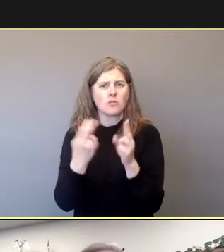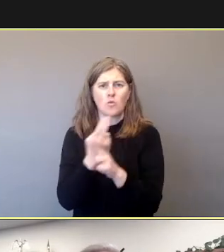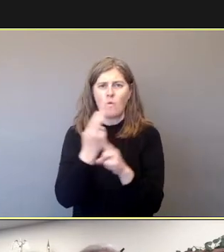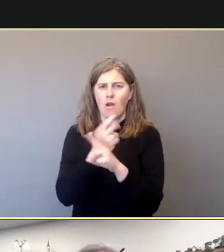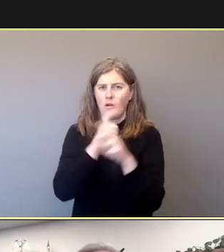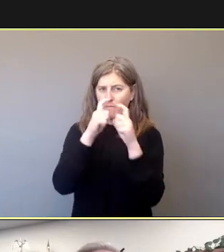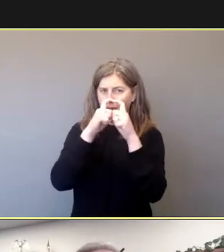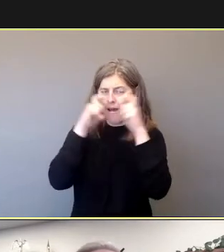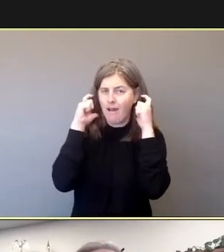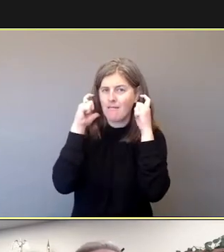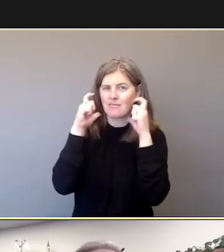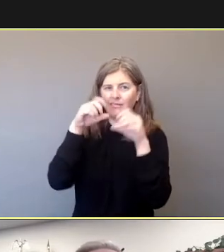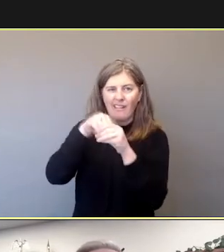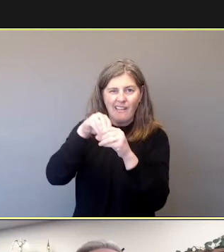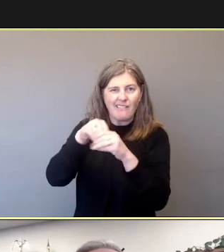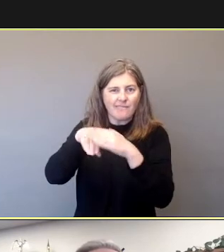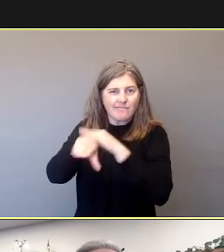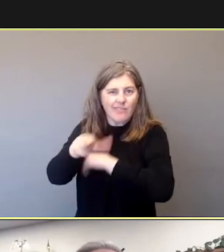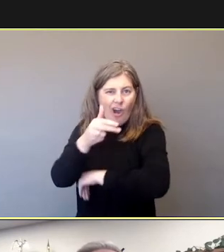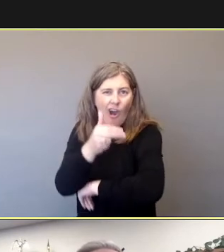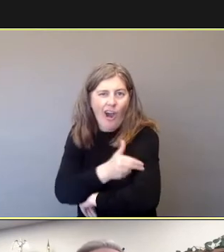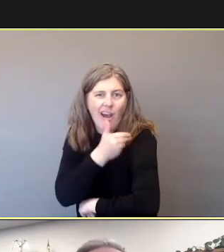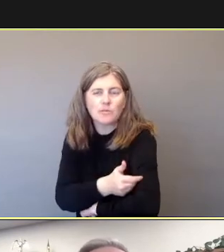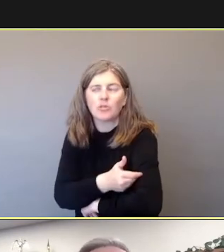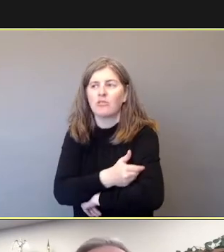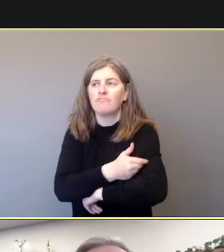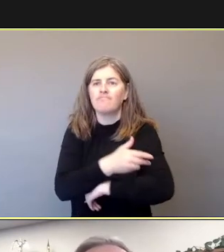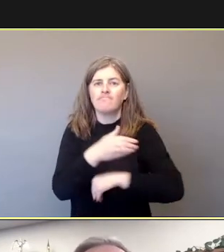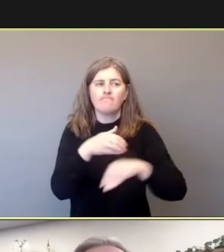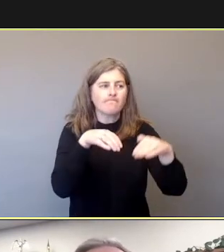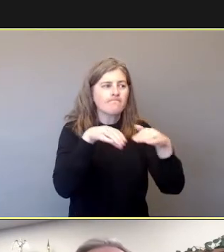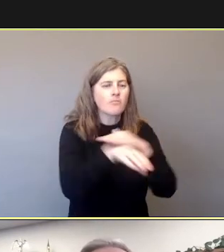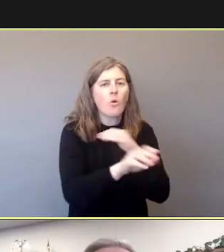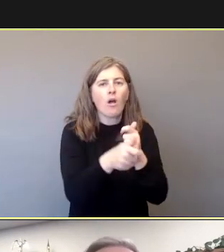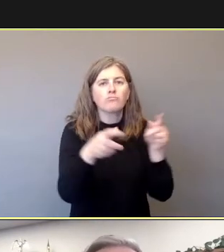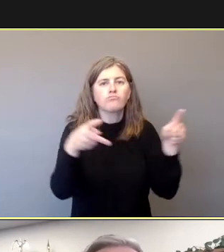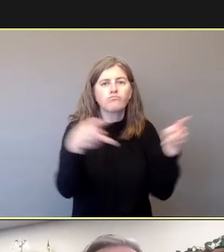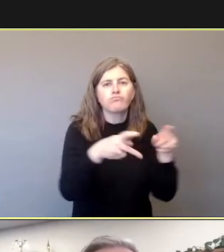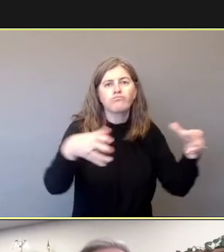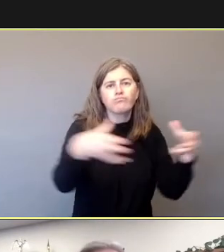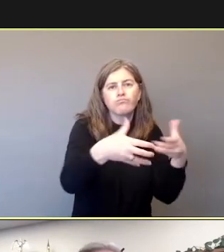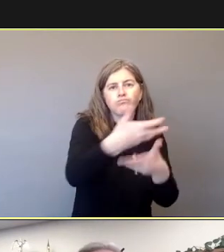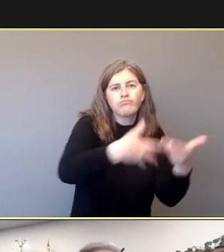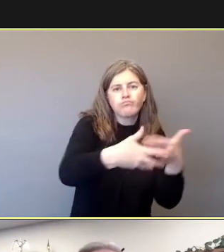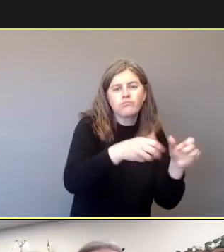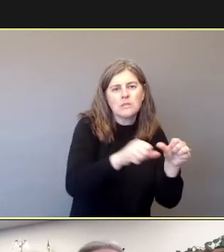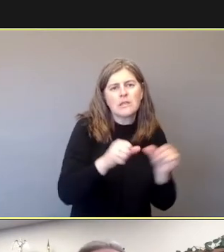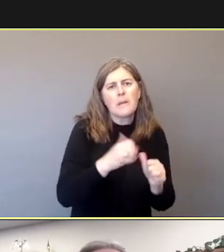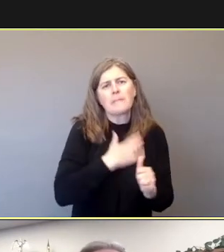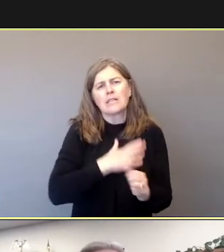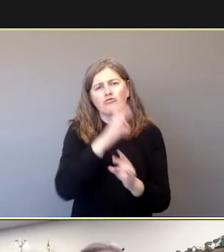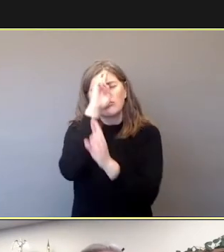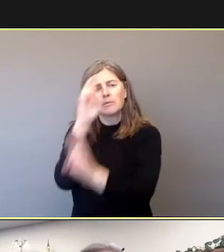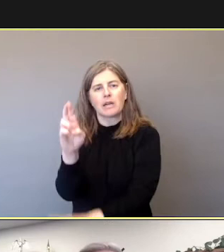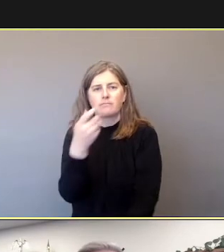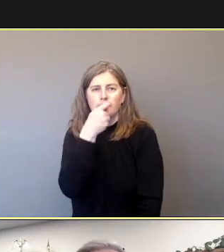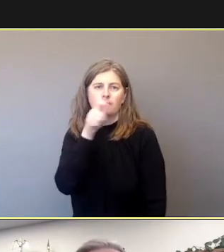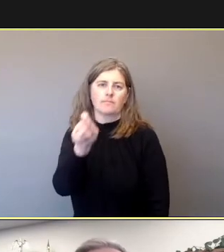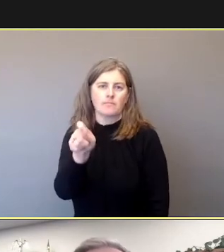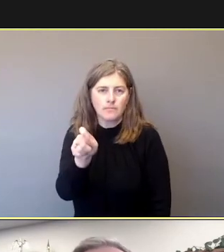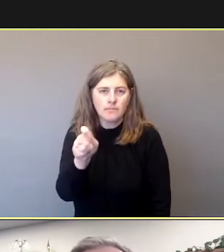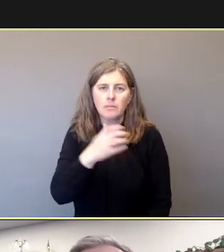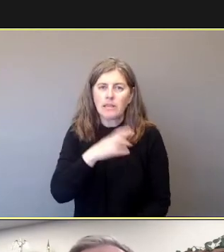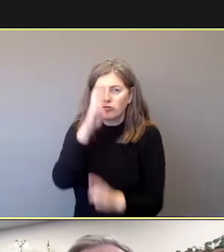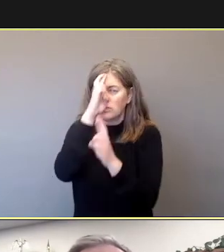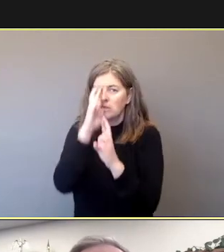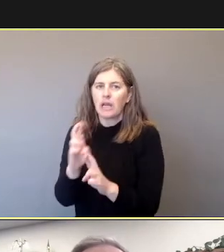mask in hospital and other congregate settings. So please just respect that. Please respect